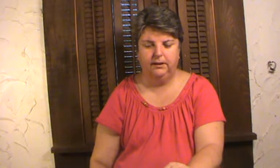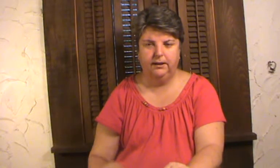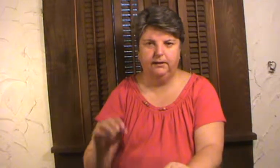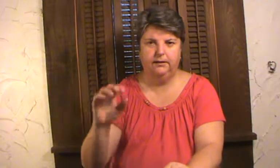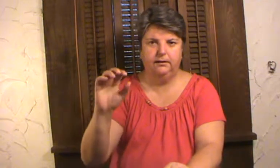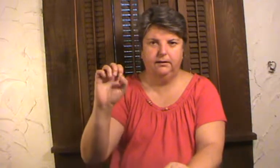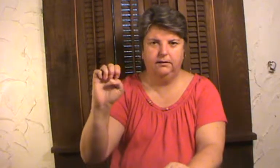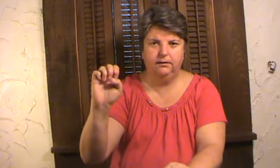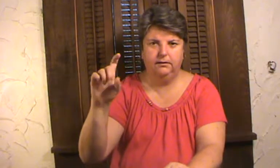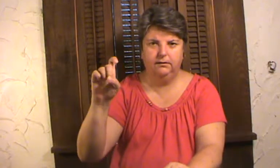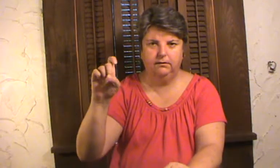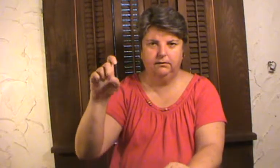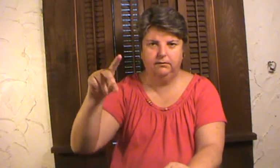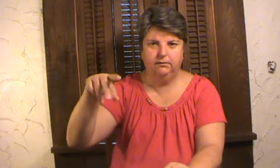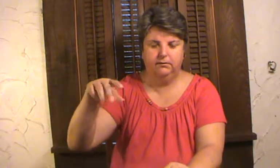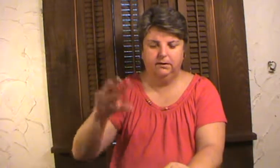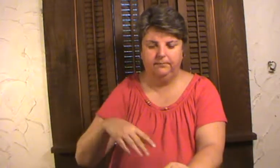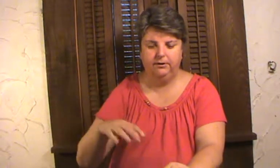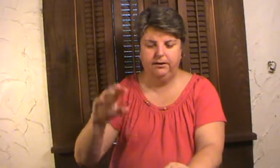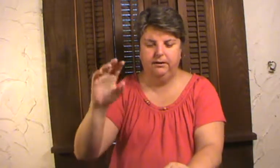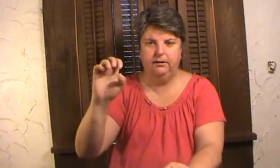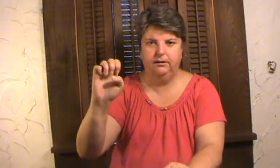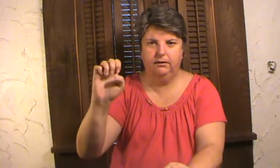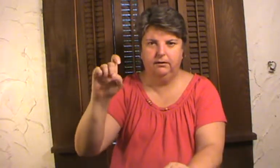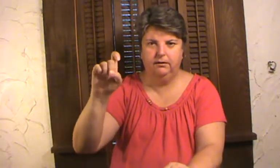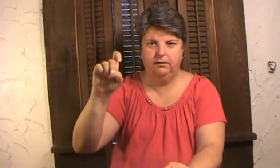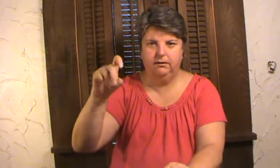Again. Let me do it again.